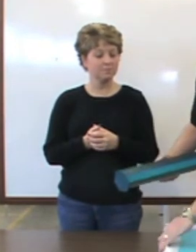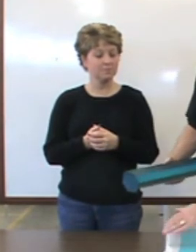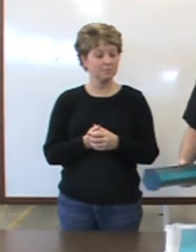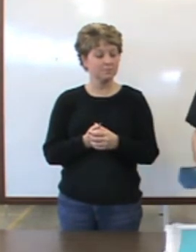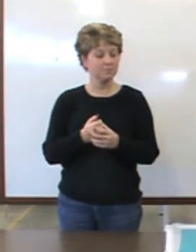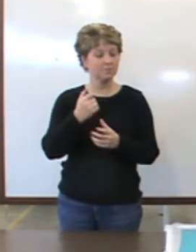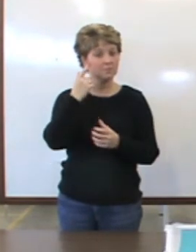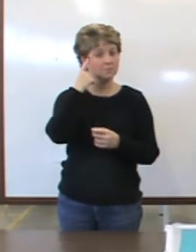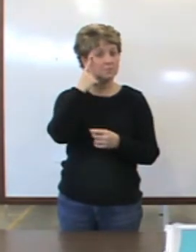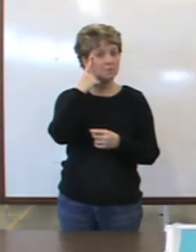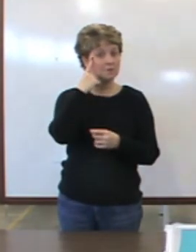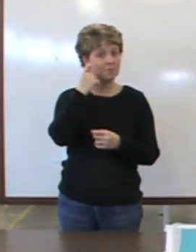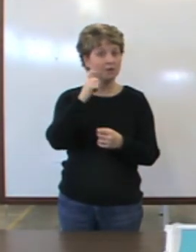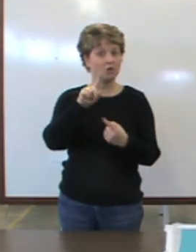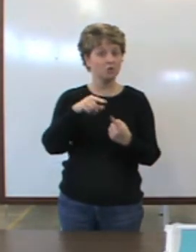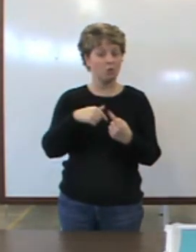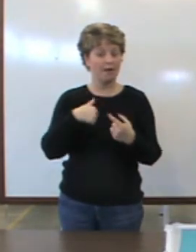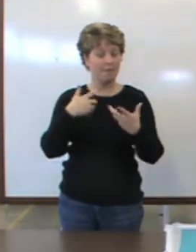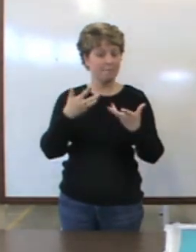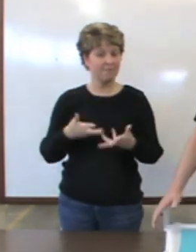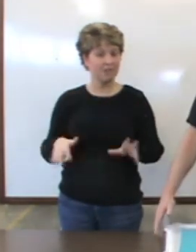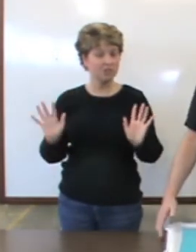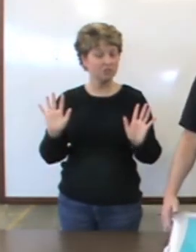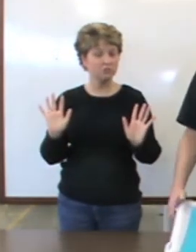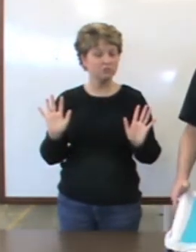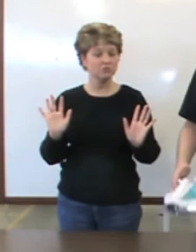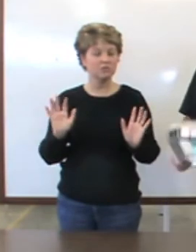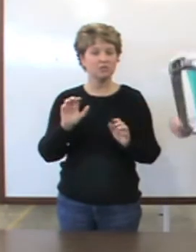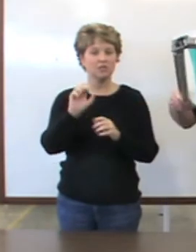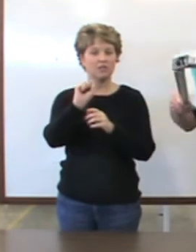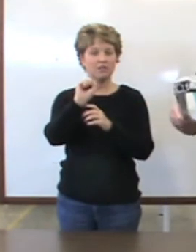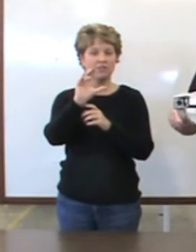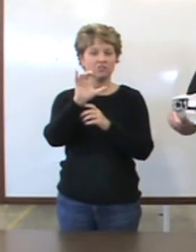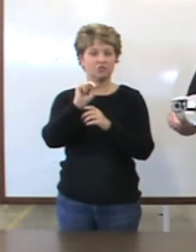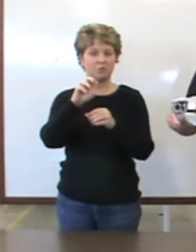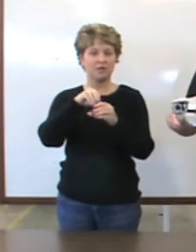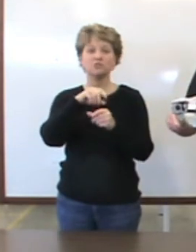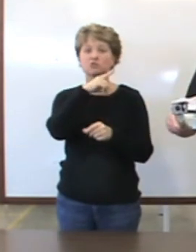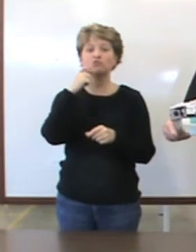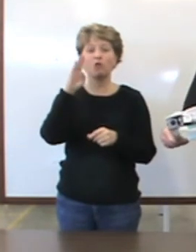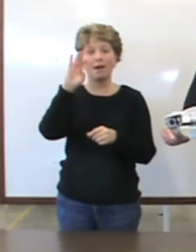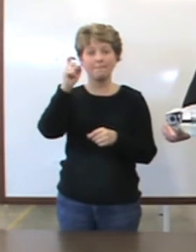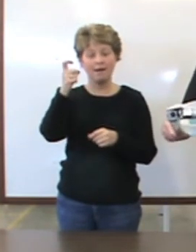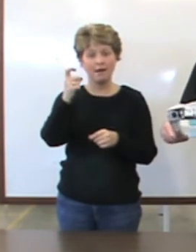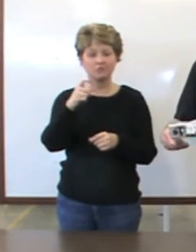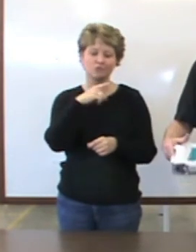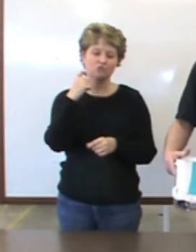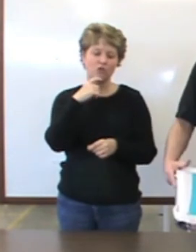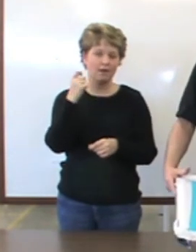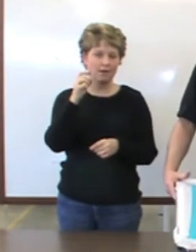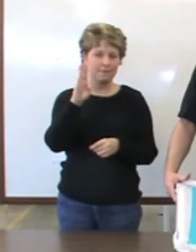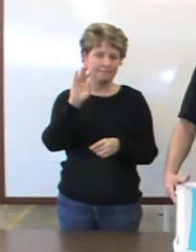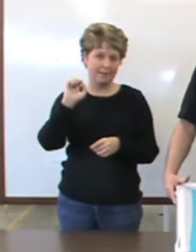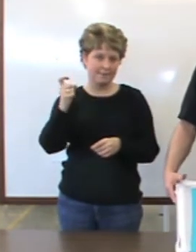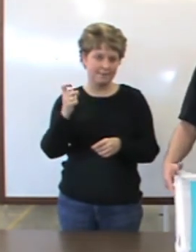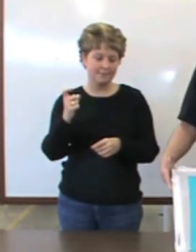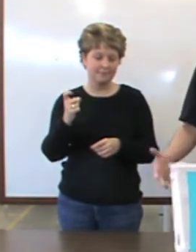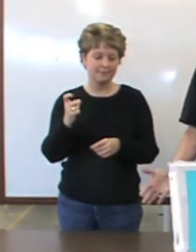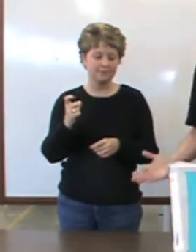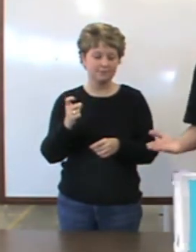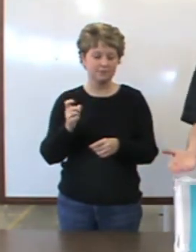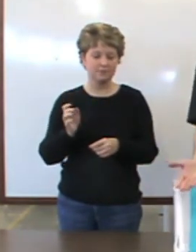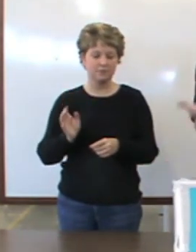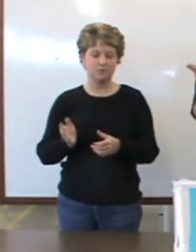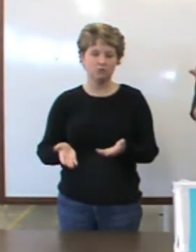Because when I'm finished, the screen is going to go into the dry box or drying box and push